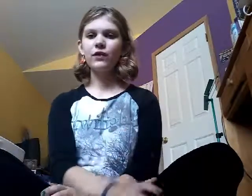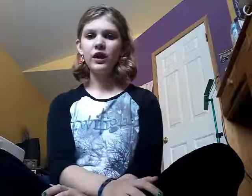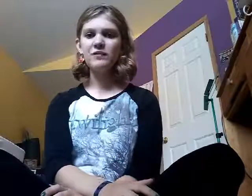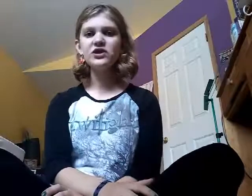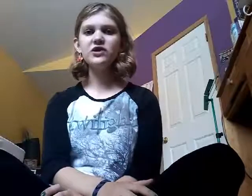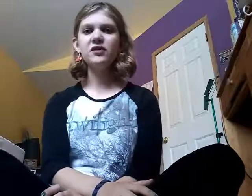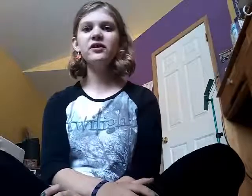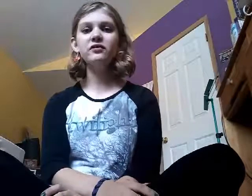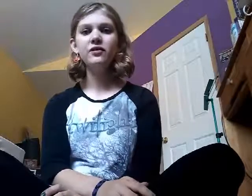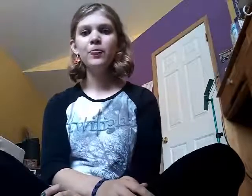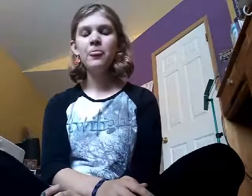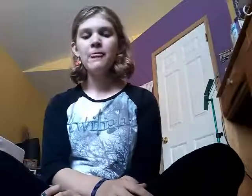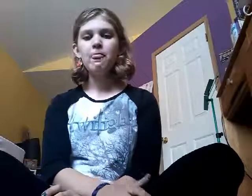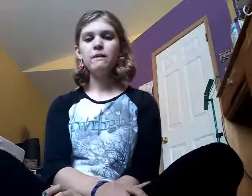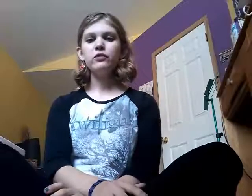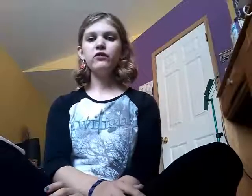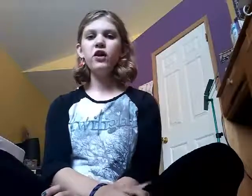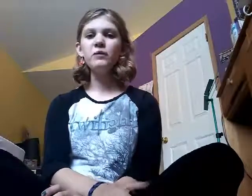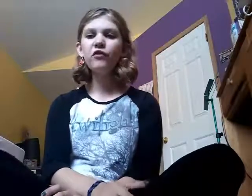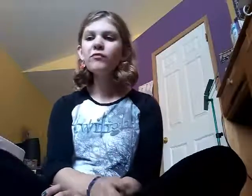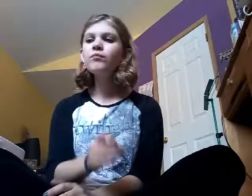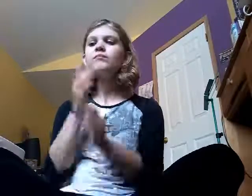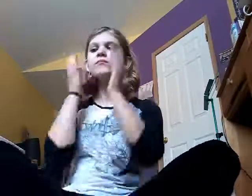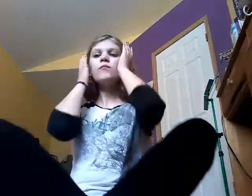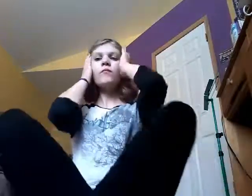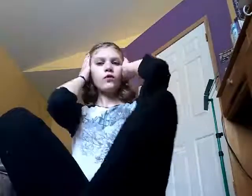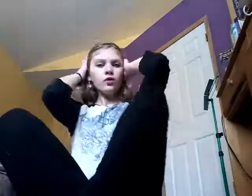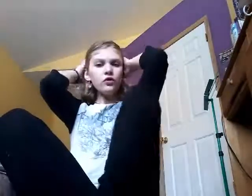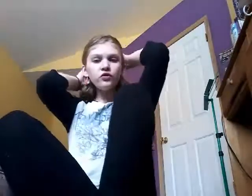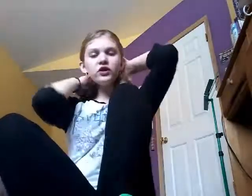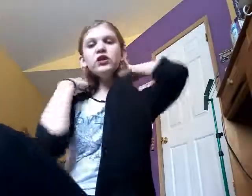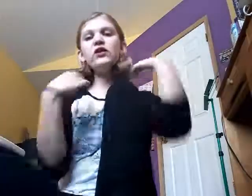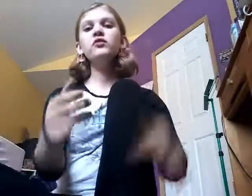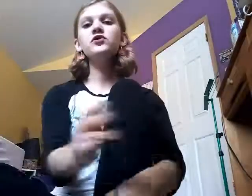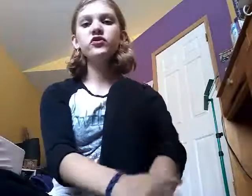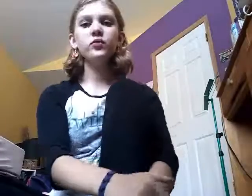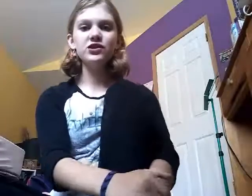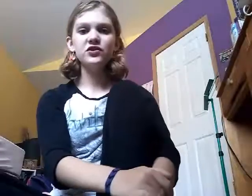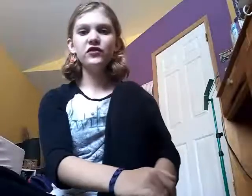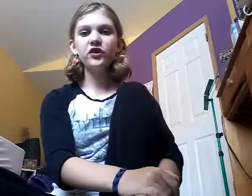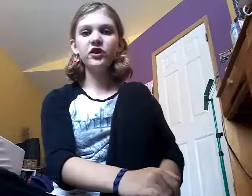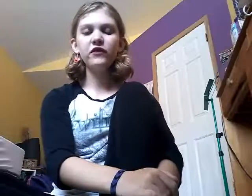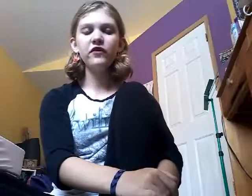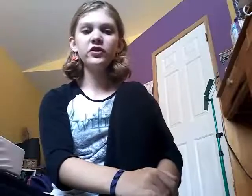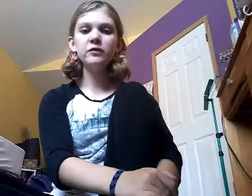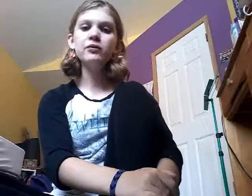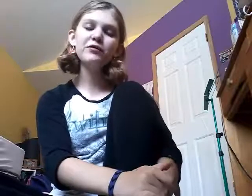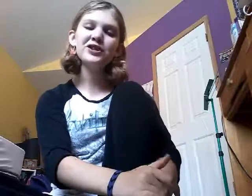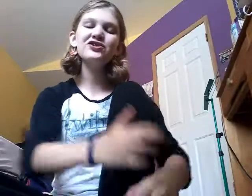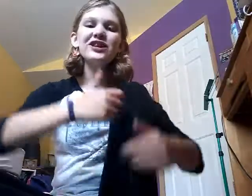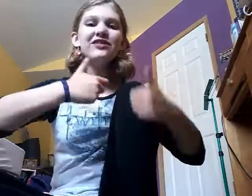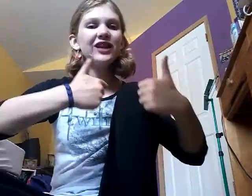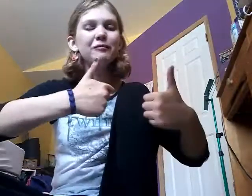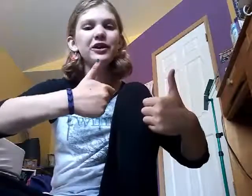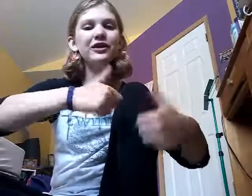How many did get right? Let me know in the comments. So, thank you guys so much for watching this video. If you did, please make sure to hit the like button.